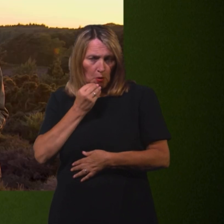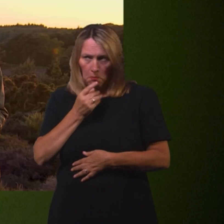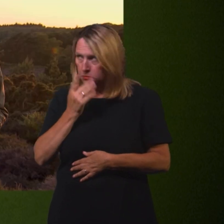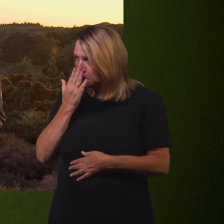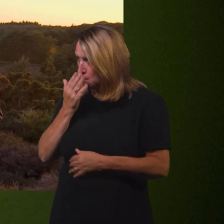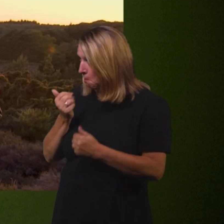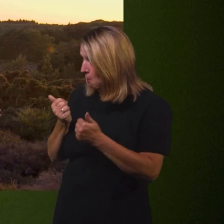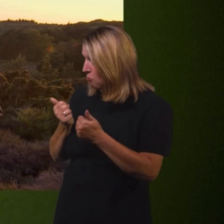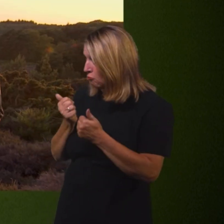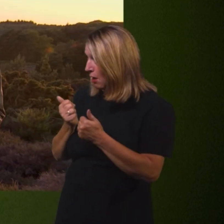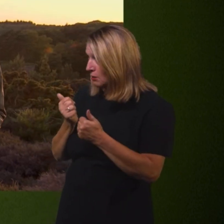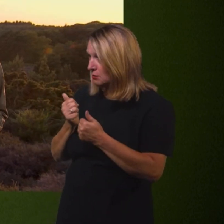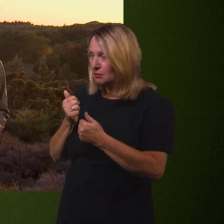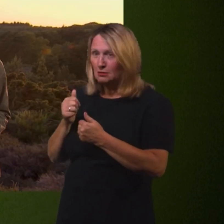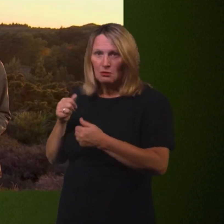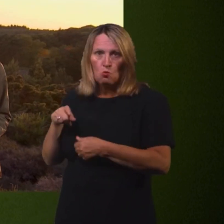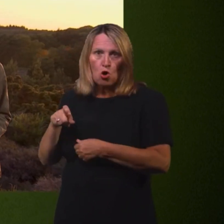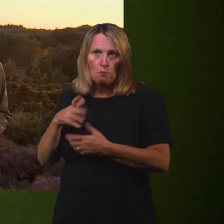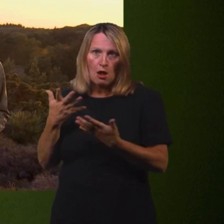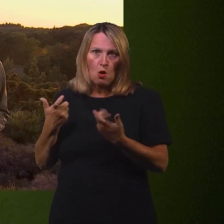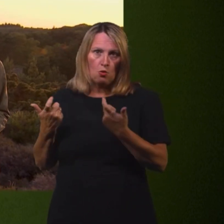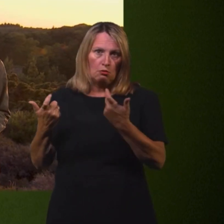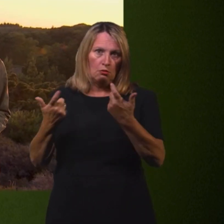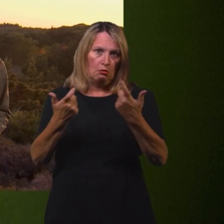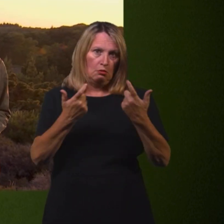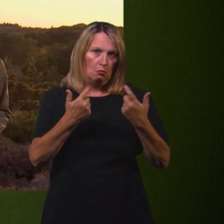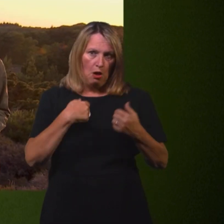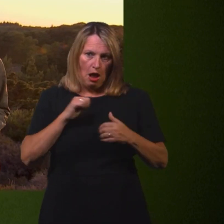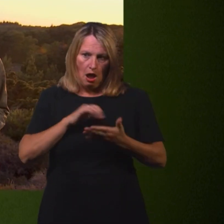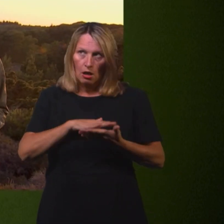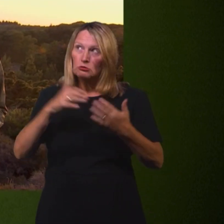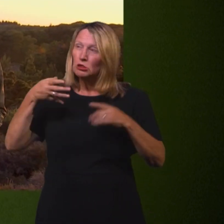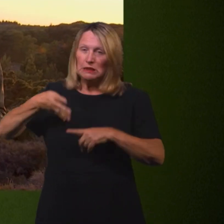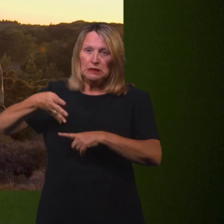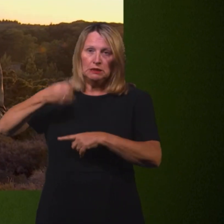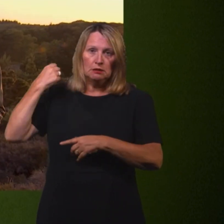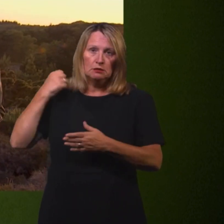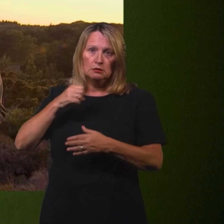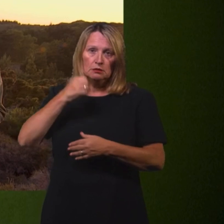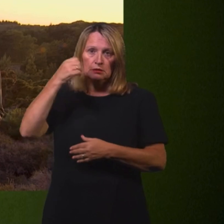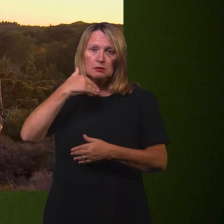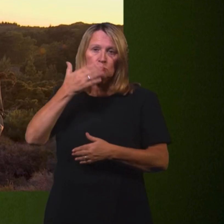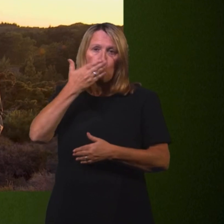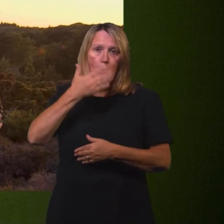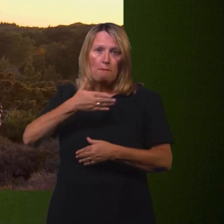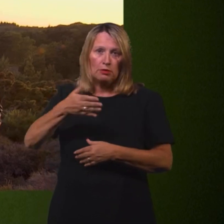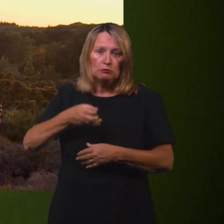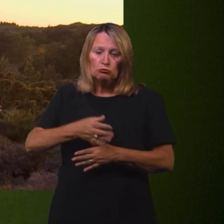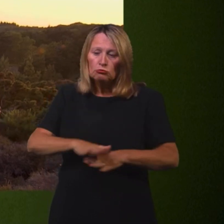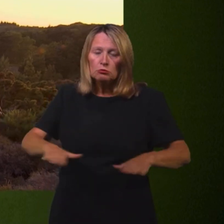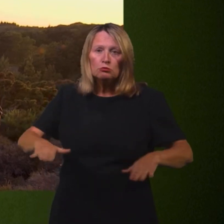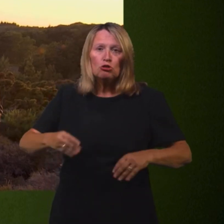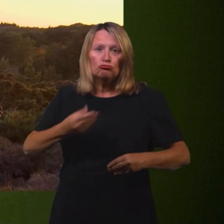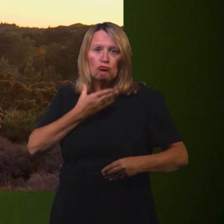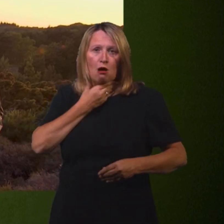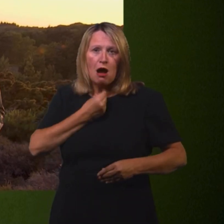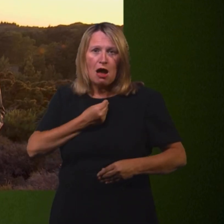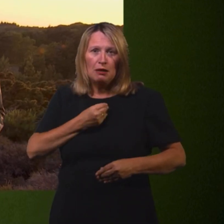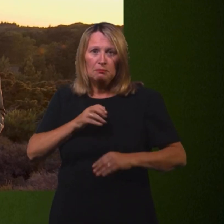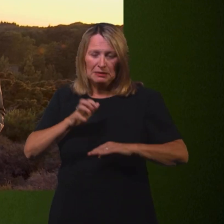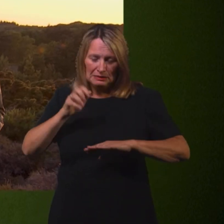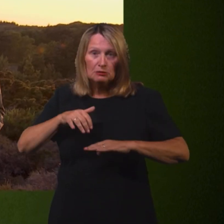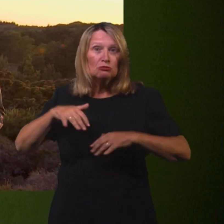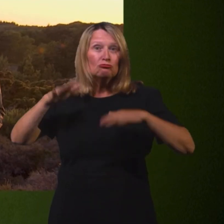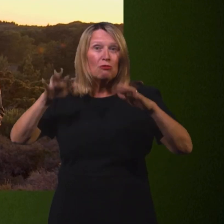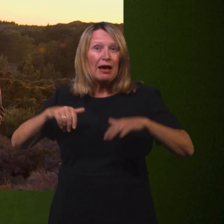food. Very difficult to get worms if it's hard ground, and it has been really dry. We've had 55% of the expected rain in